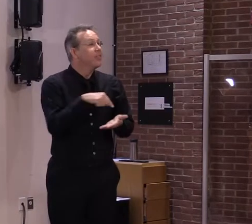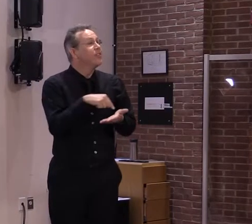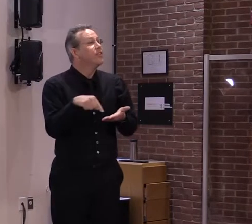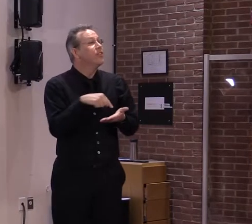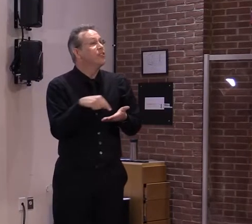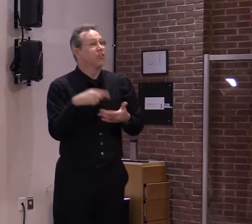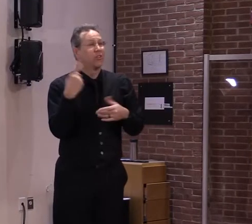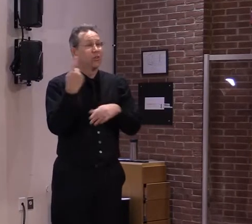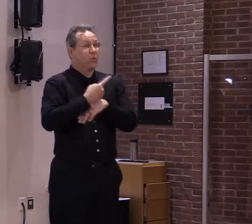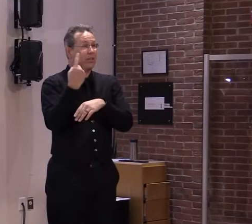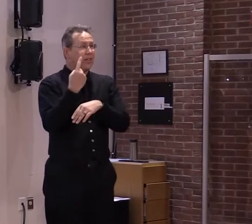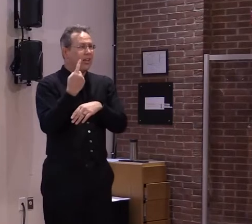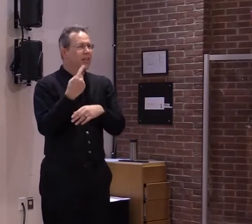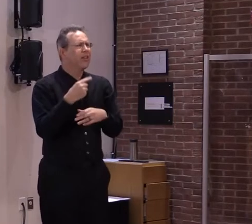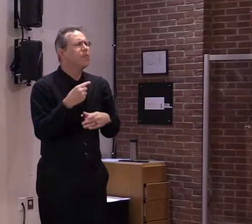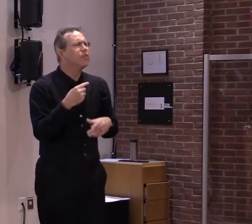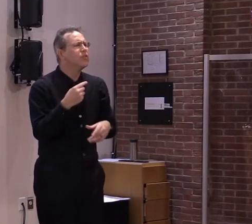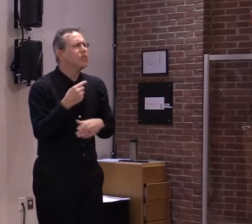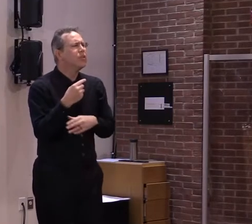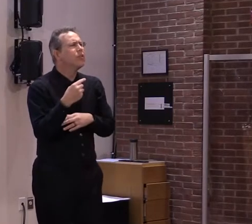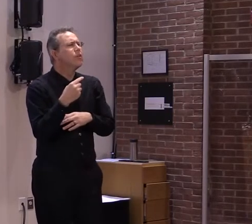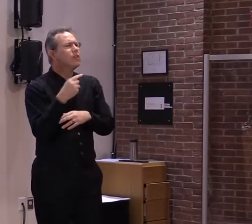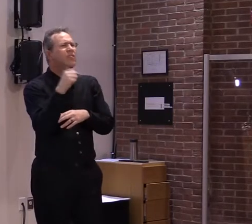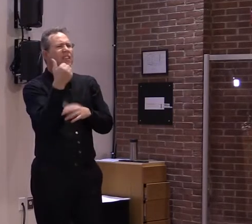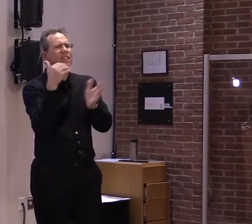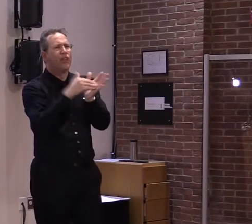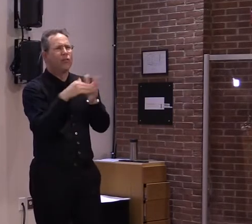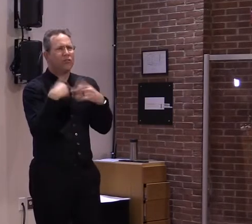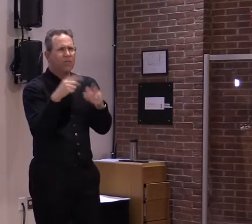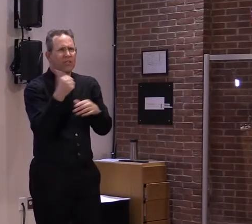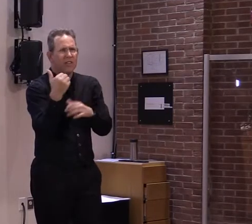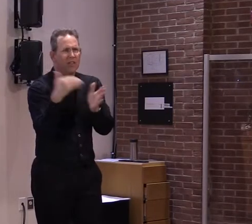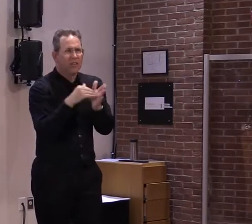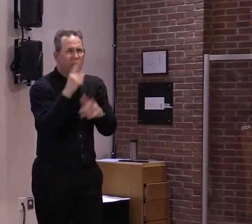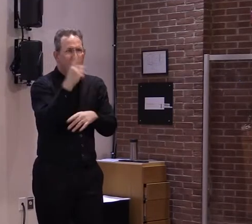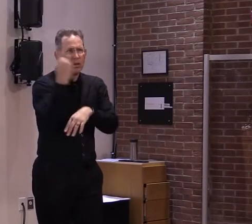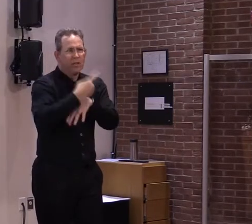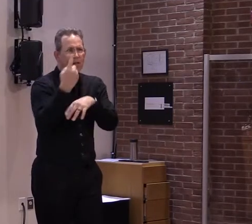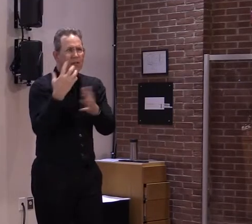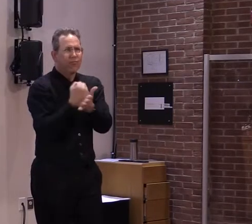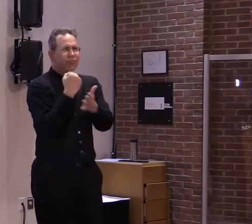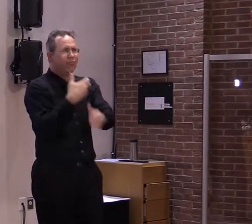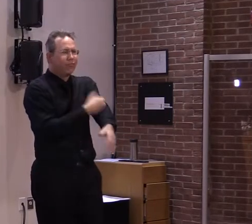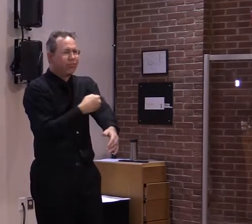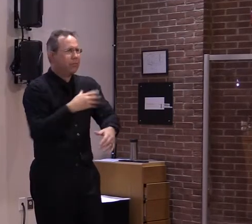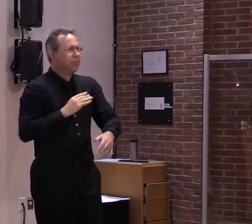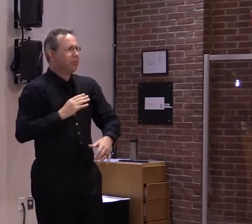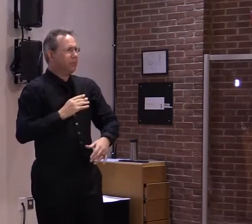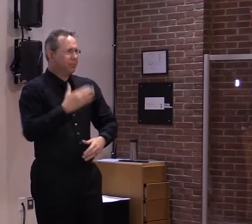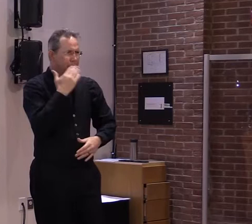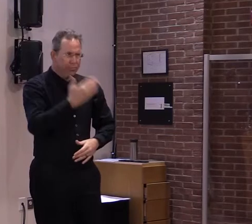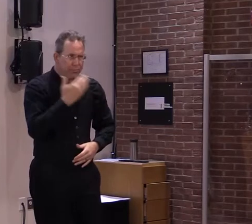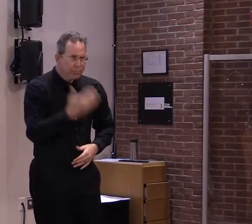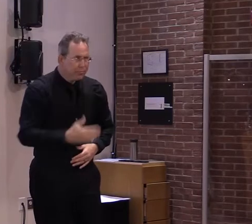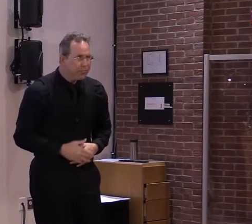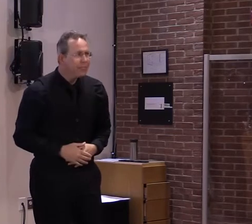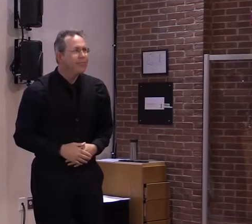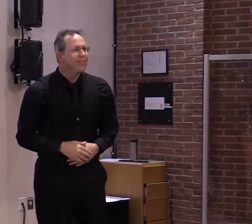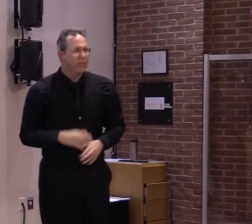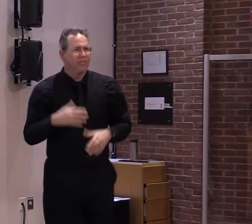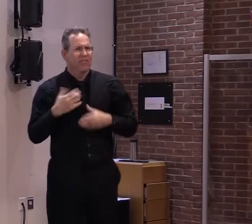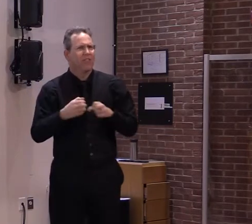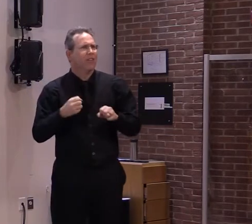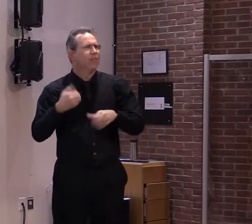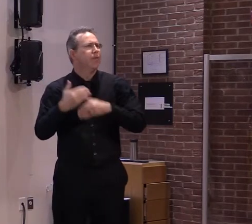date, and our seven-day average has climbed to over 7,000 doses administered daily. Further, the most